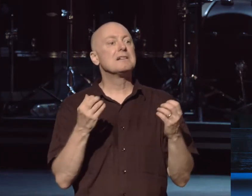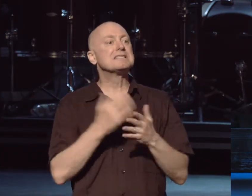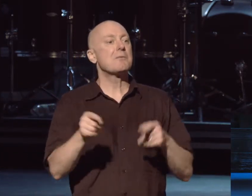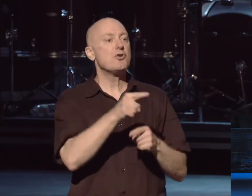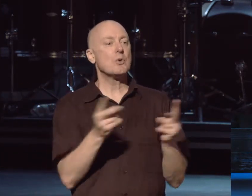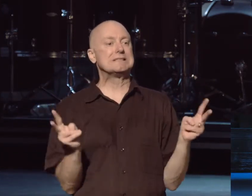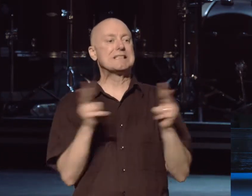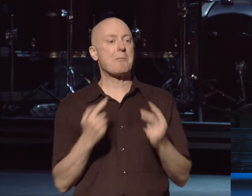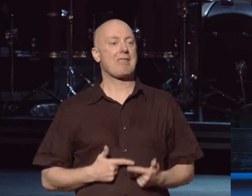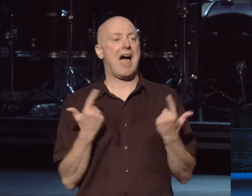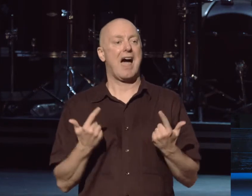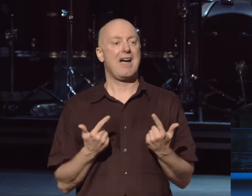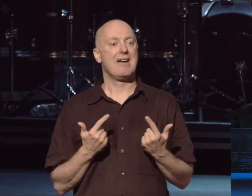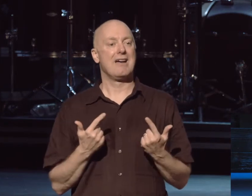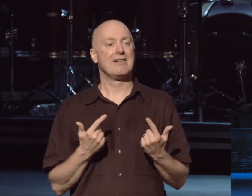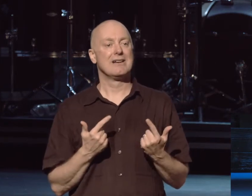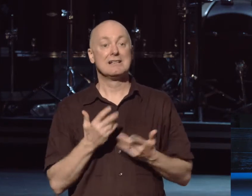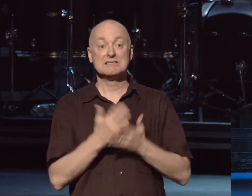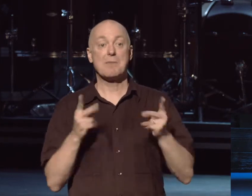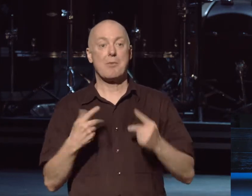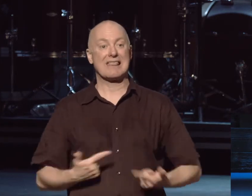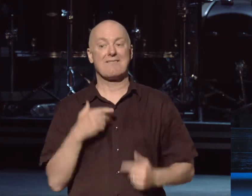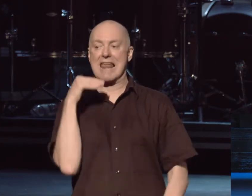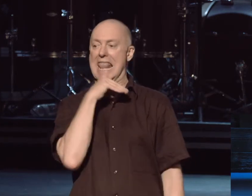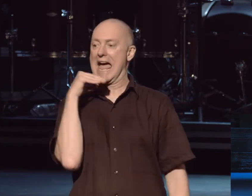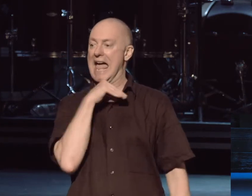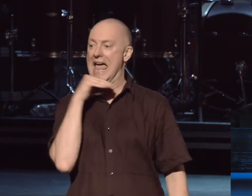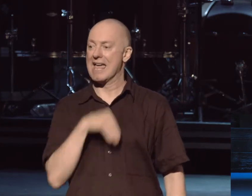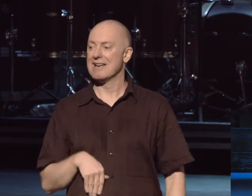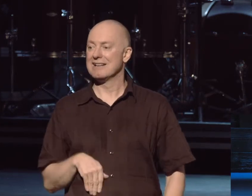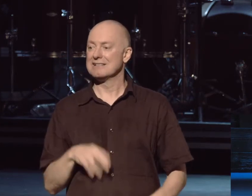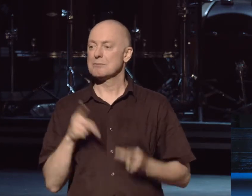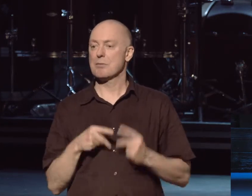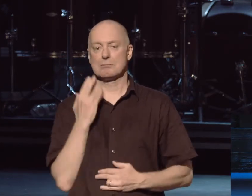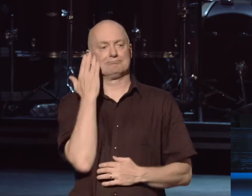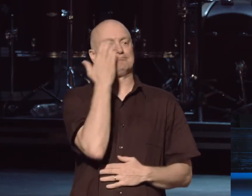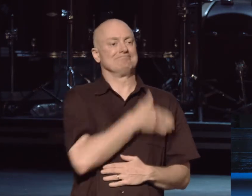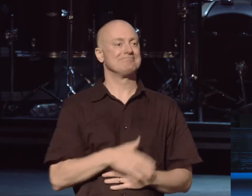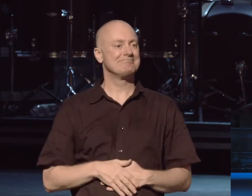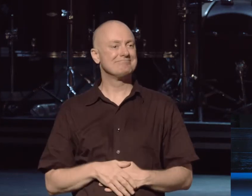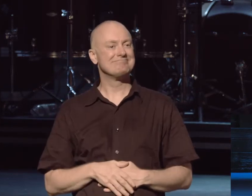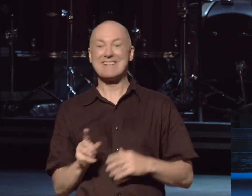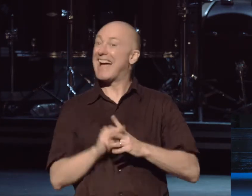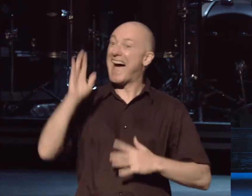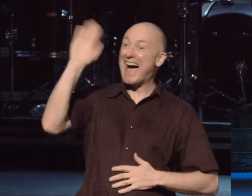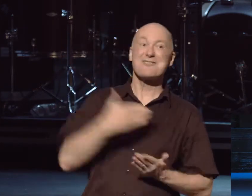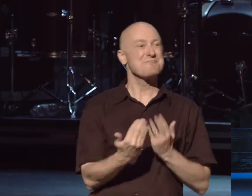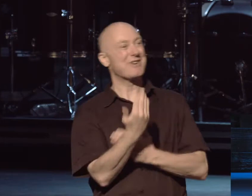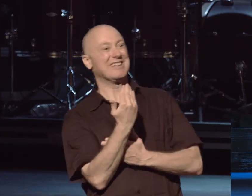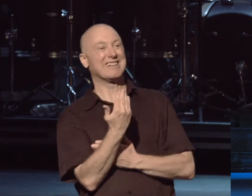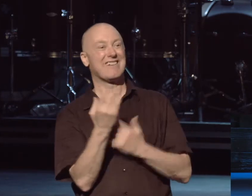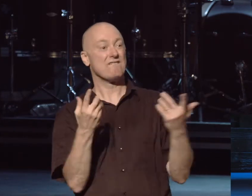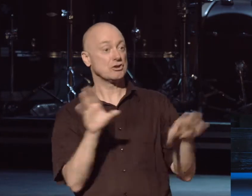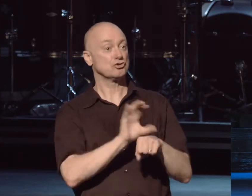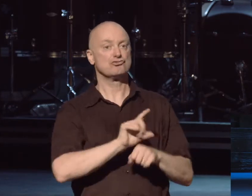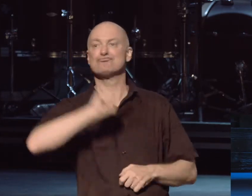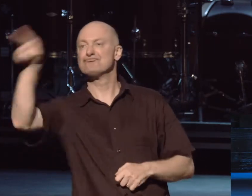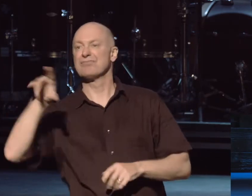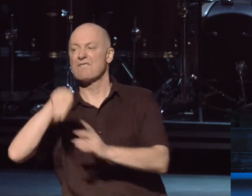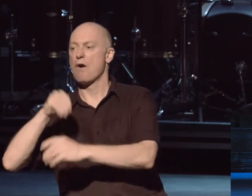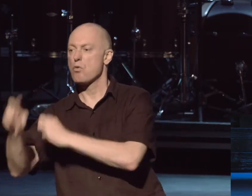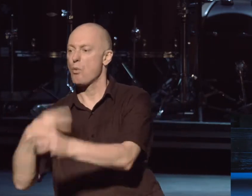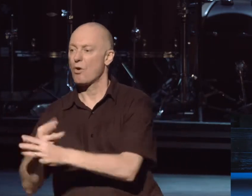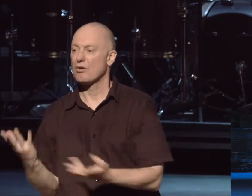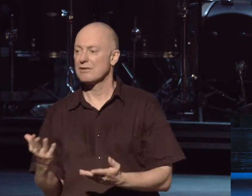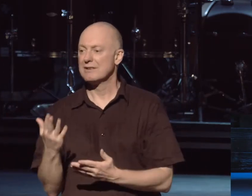living double lives here. There are lives that are living lies. There are people right now, you're saying one thing when you show up here and then you go and do something else. There are people who